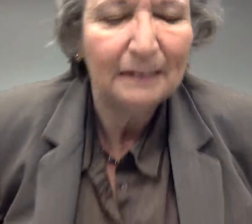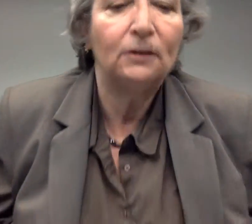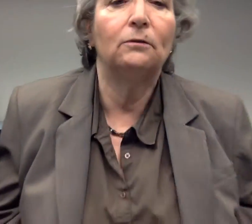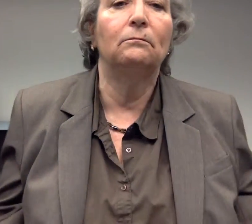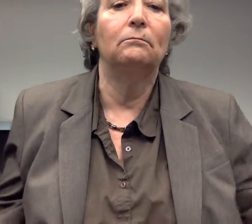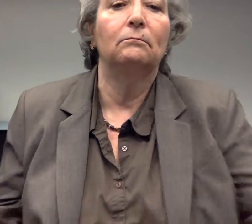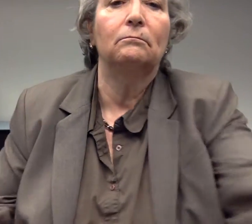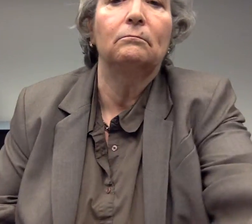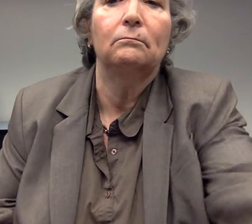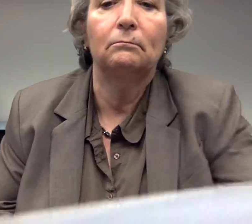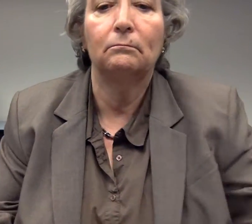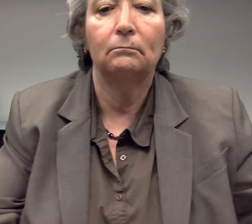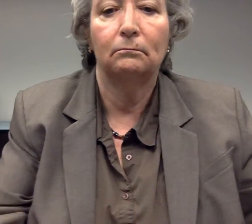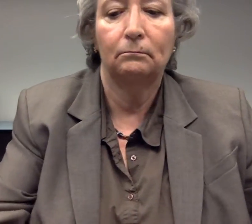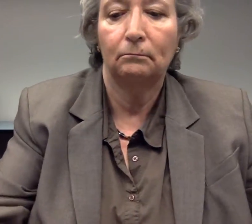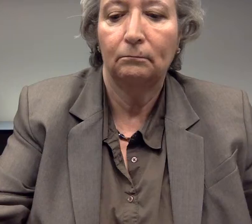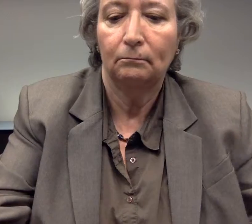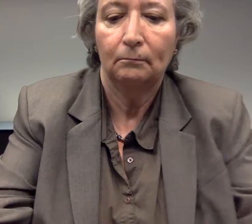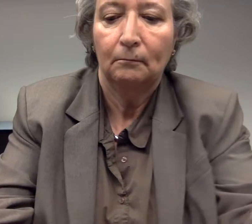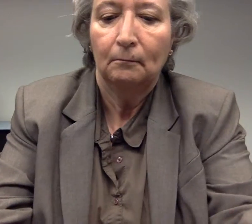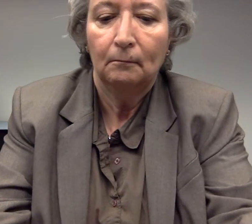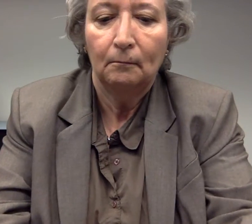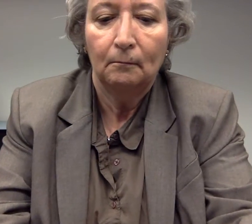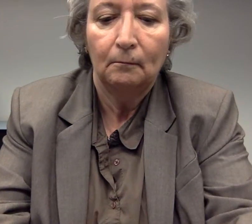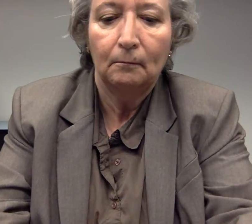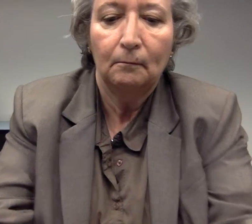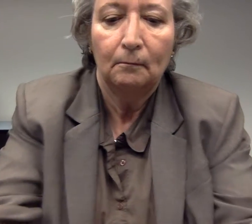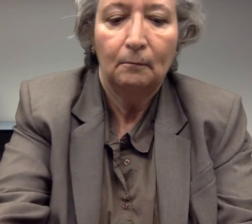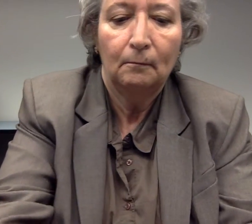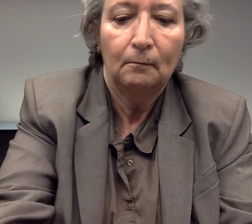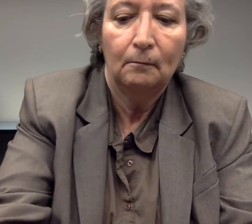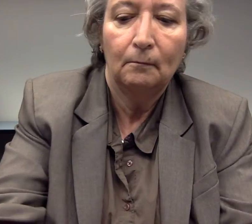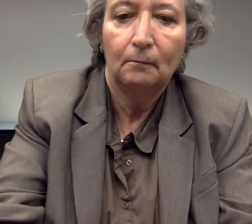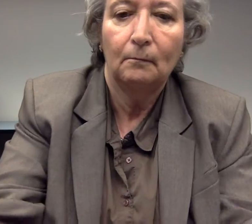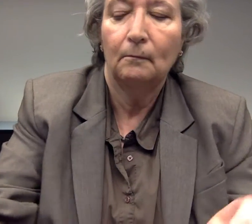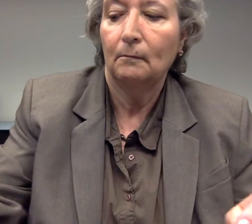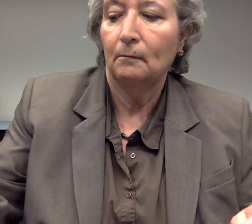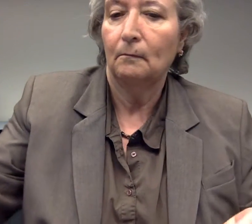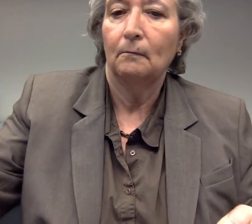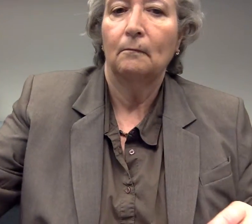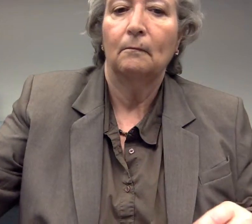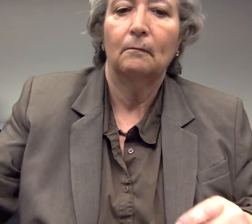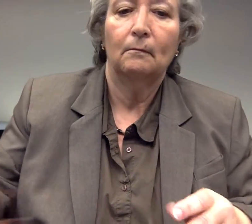All right, so you're going to take a few minutes to do your demand. Except for if we do chat about that a little